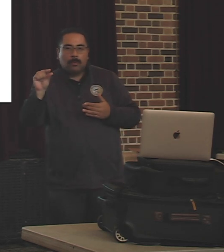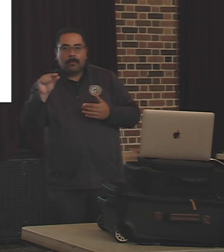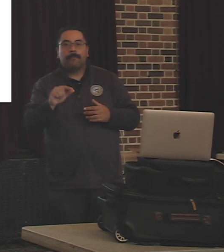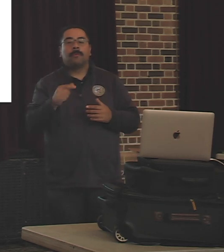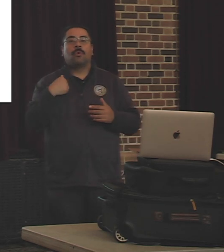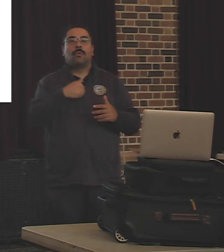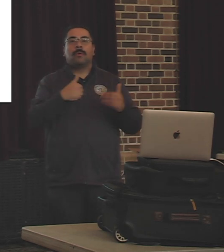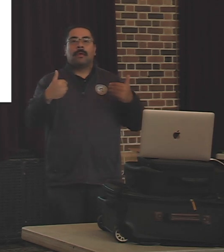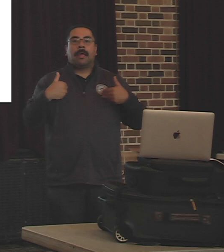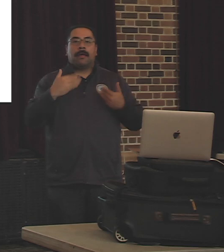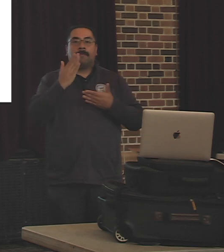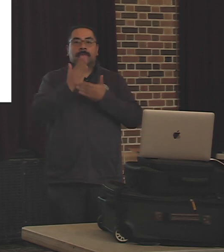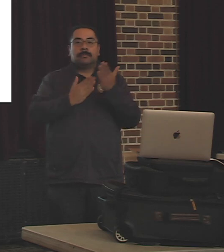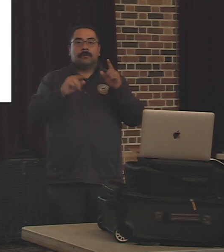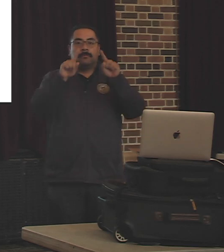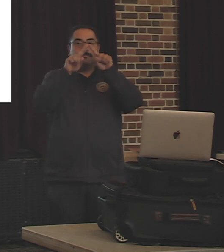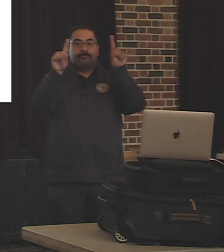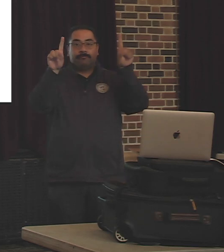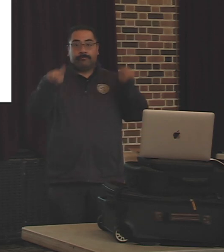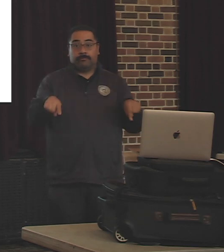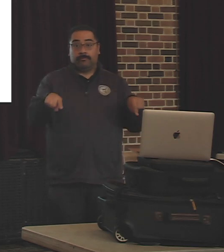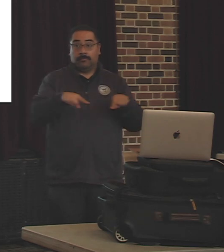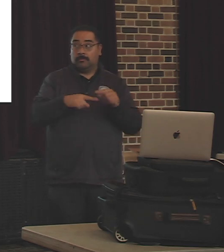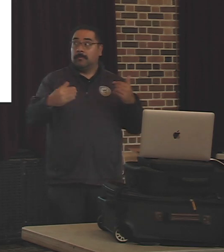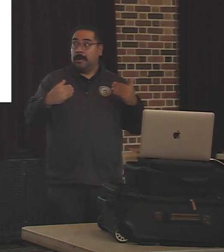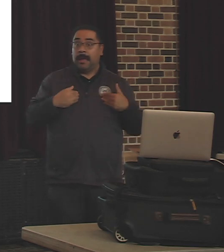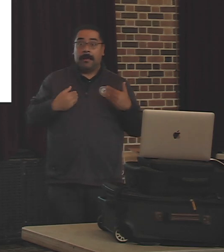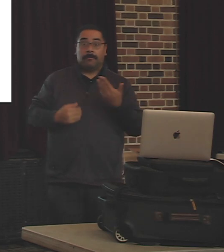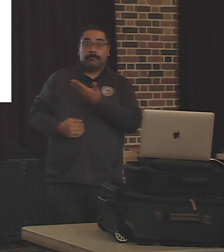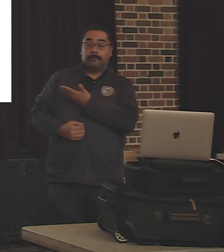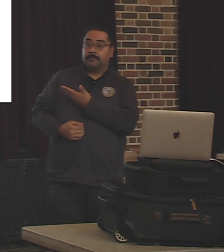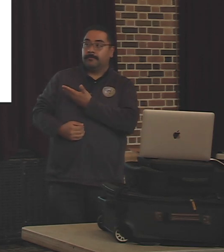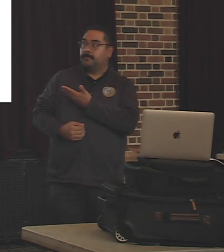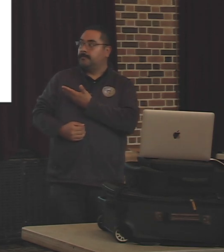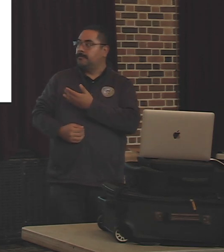So we have some slides here. Am